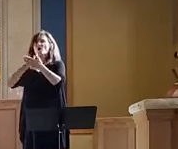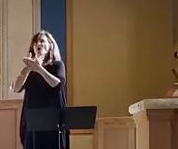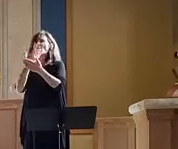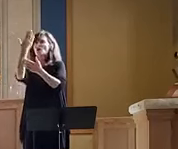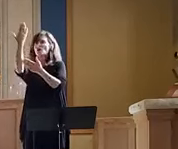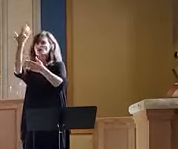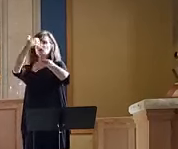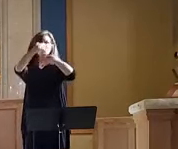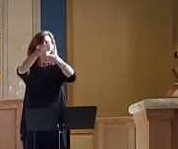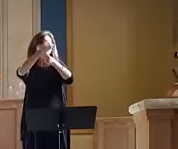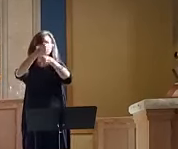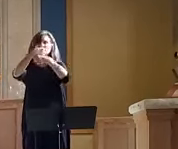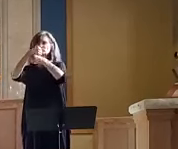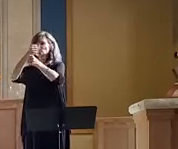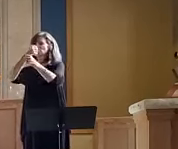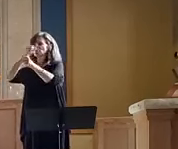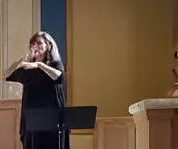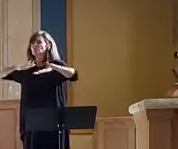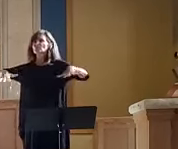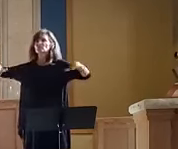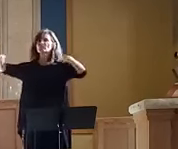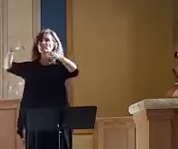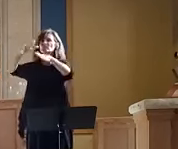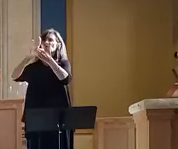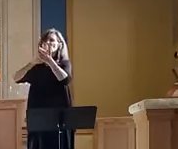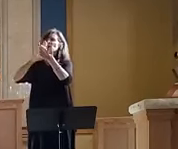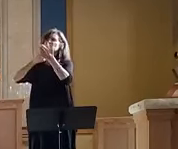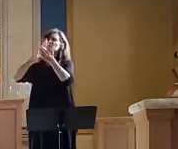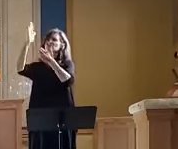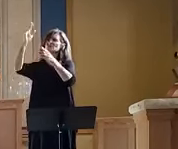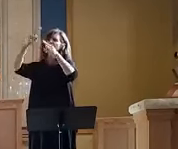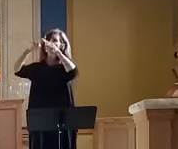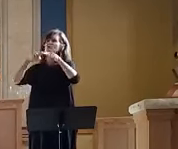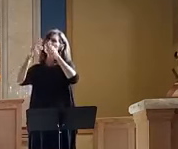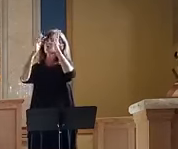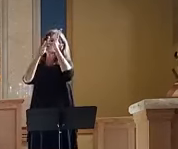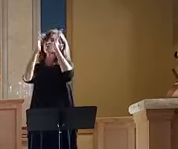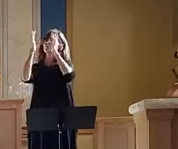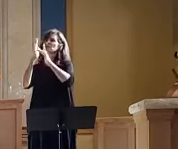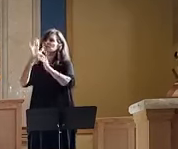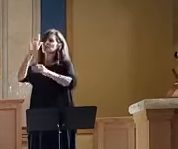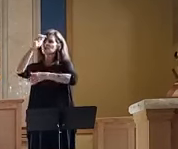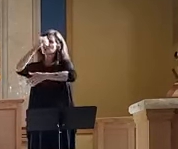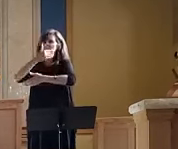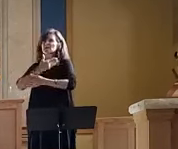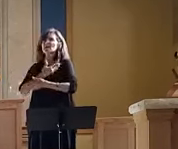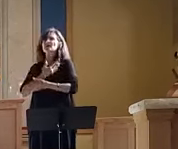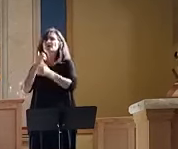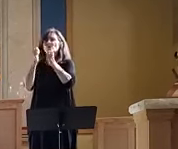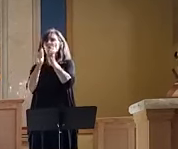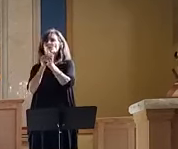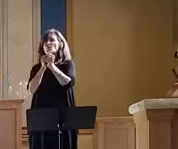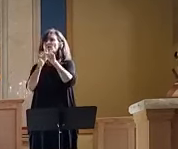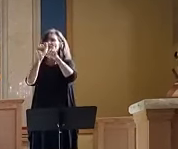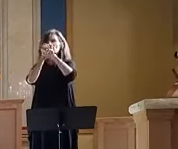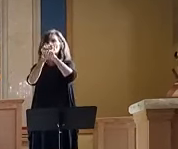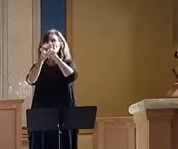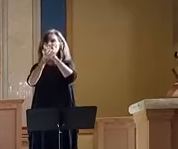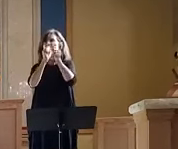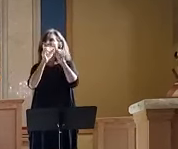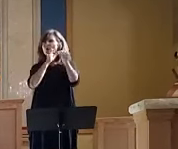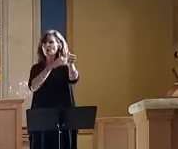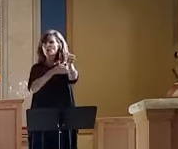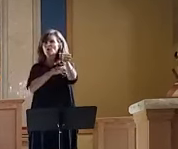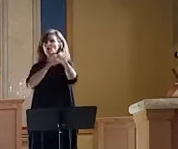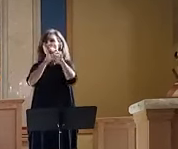Rightly gives you praise, but through your Son, our Lord Jesus Christ, by the power and working of the Holy Spirit, you give